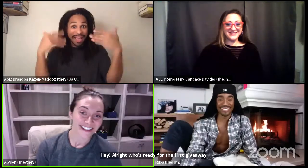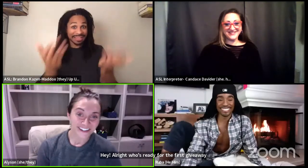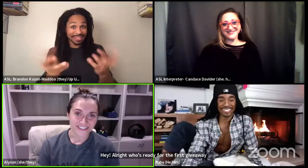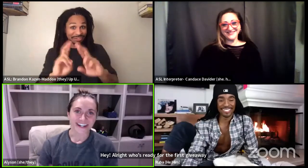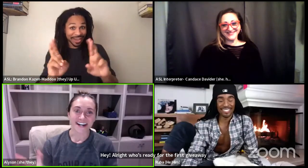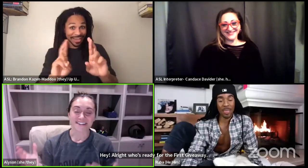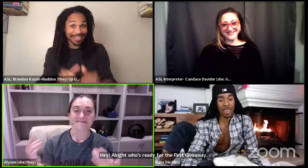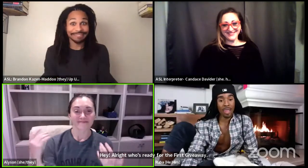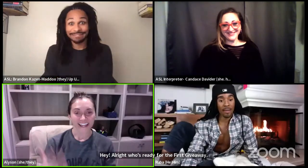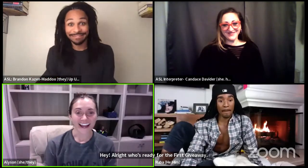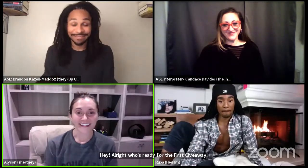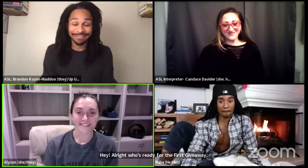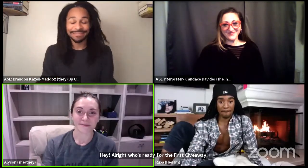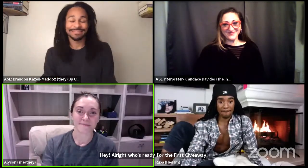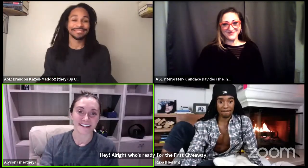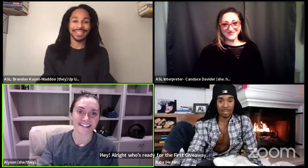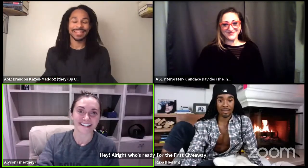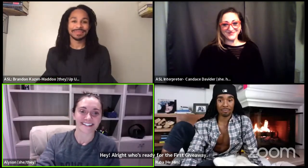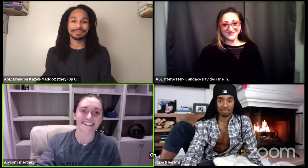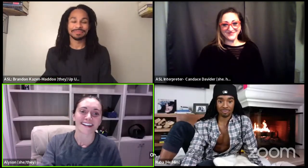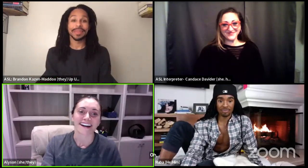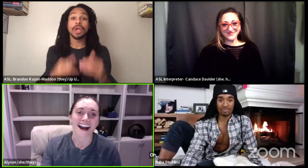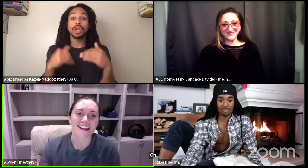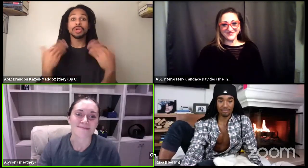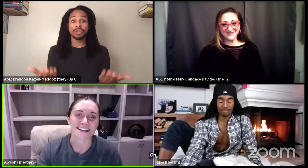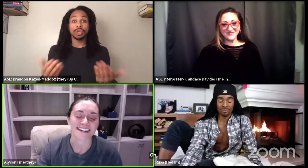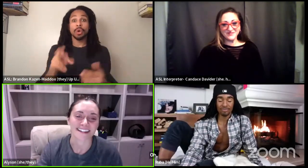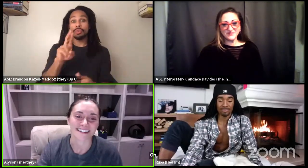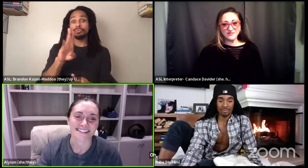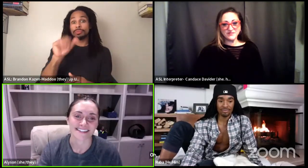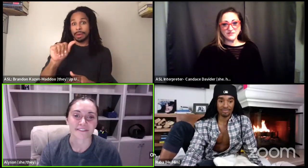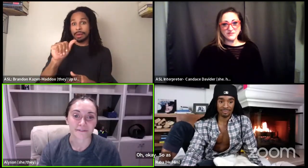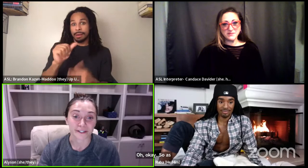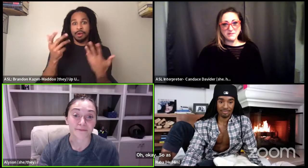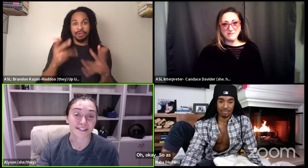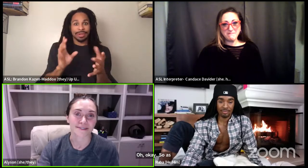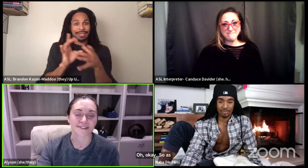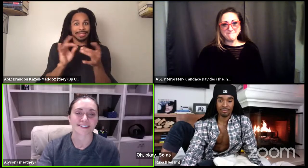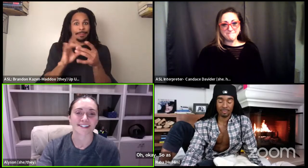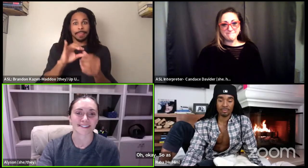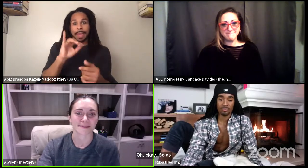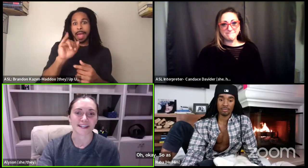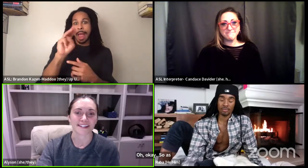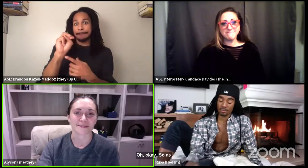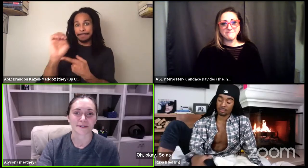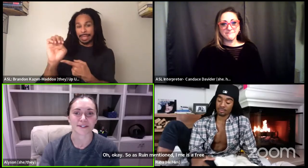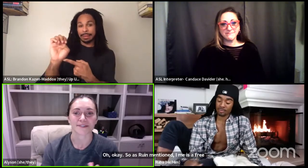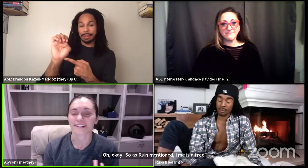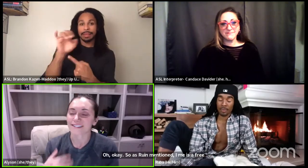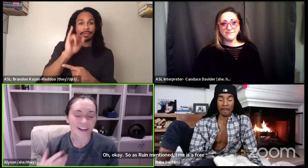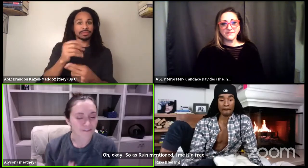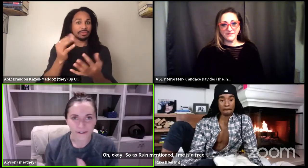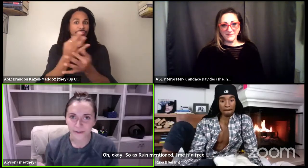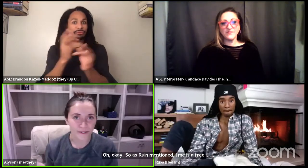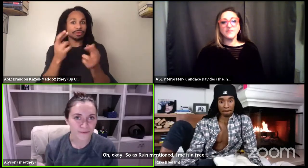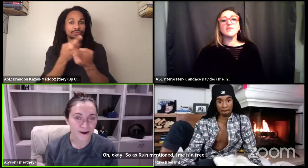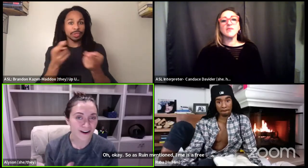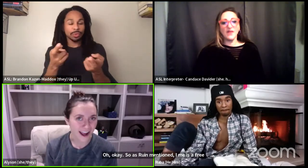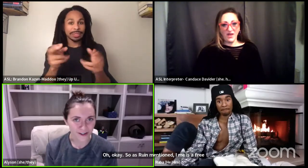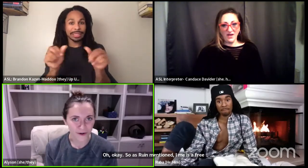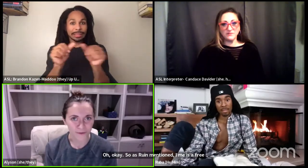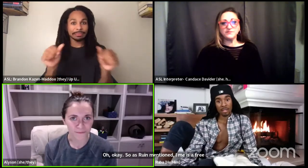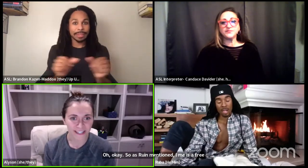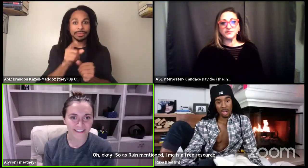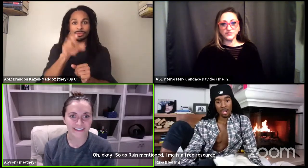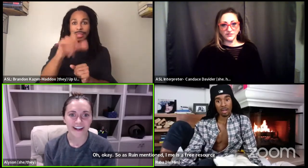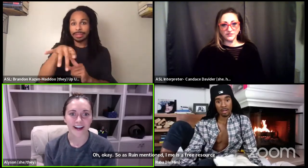Okay, so as Rua mentioned, IME is a free resource and space where you can discover who you are